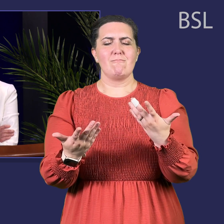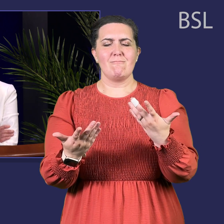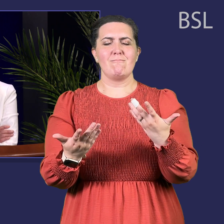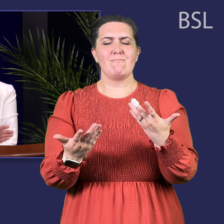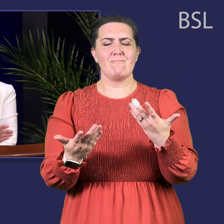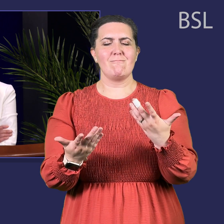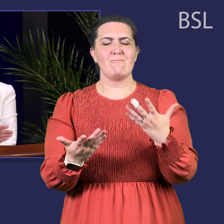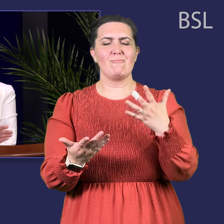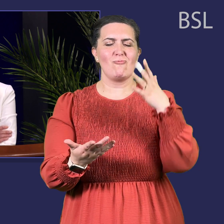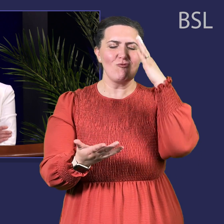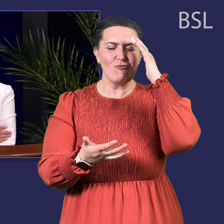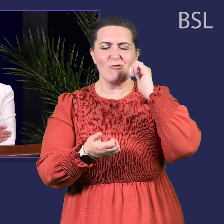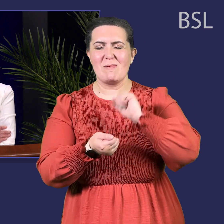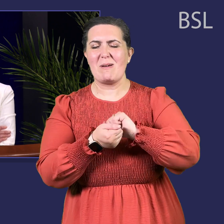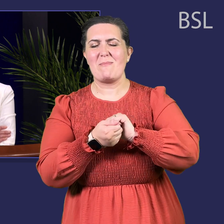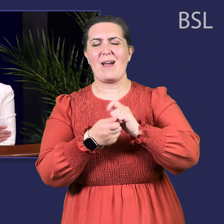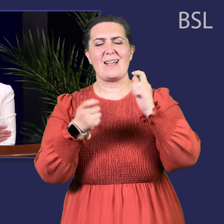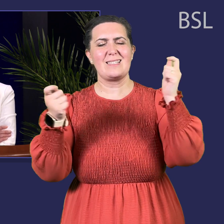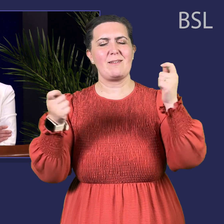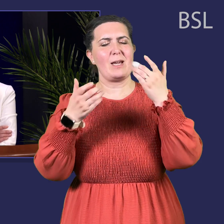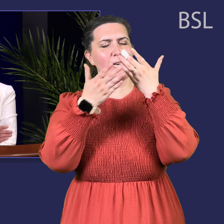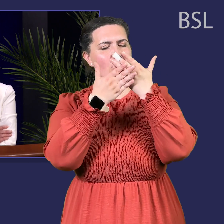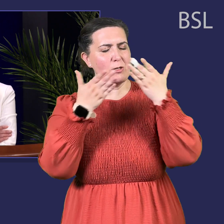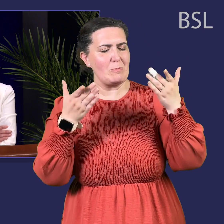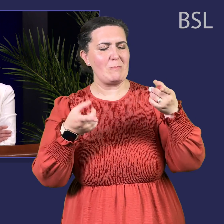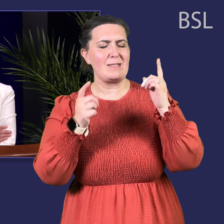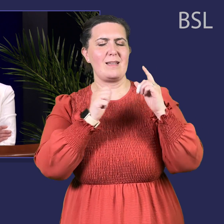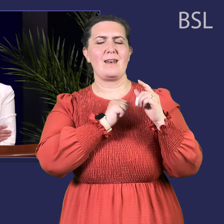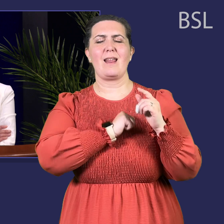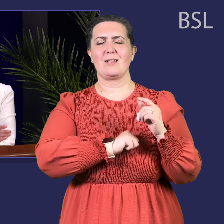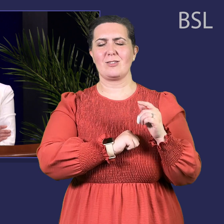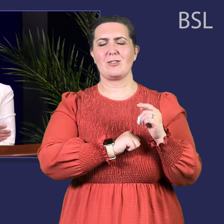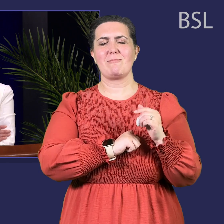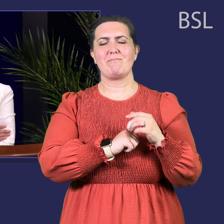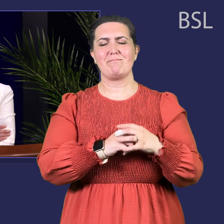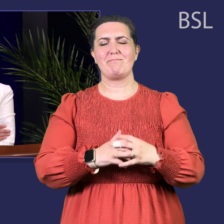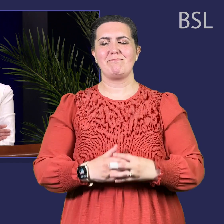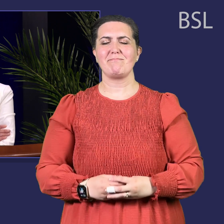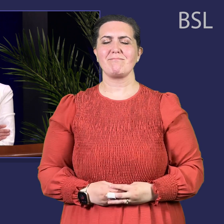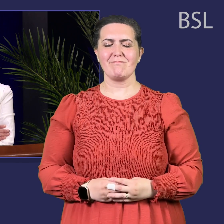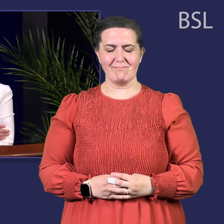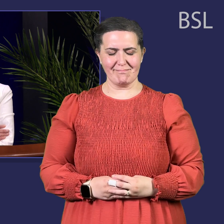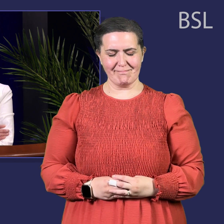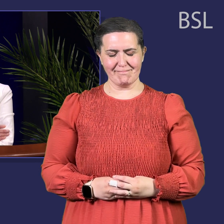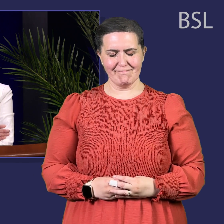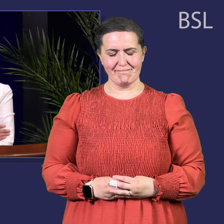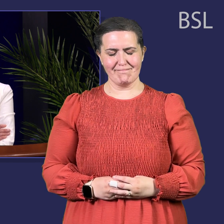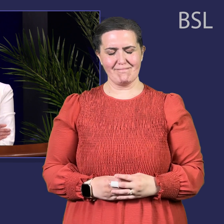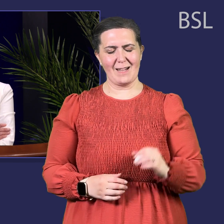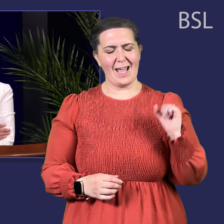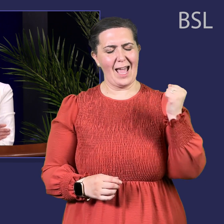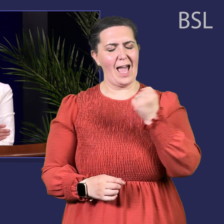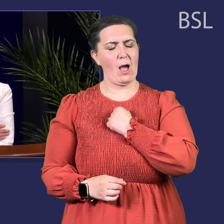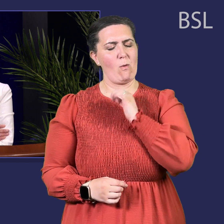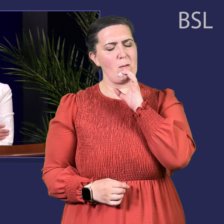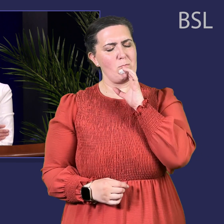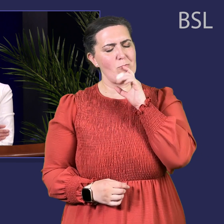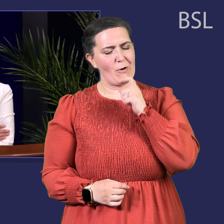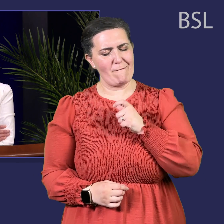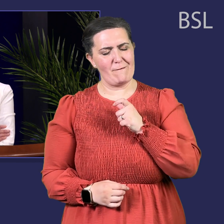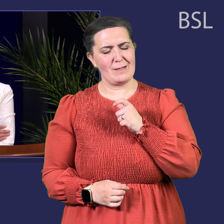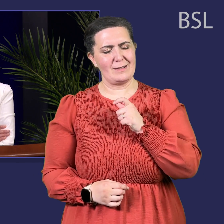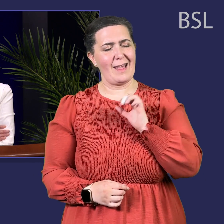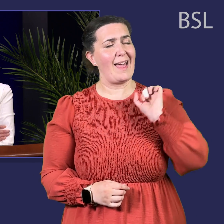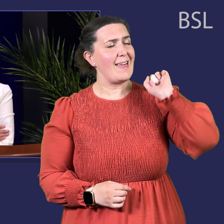We've had to remember and celebrate and honor President Russell M. Nelson, our